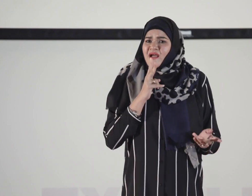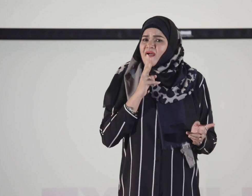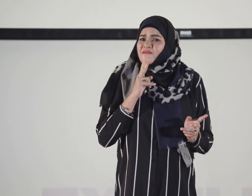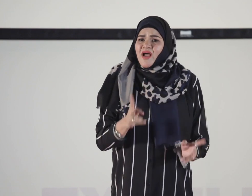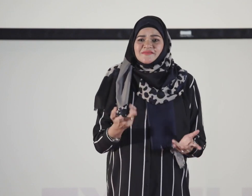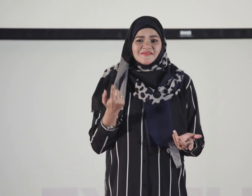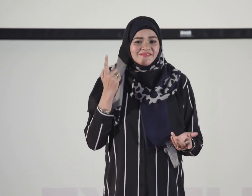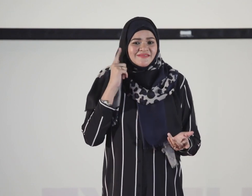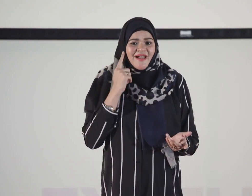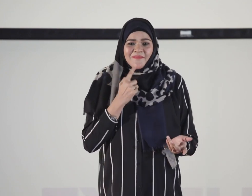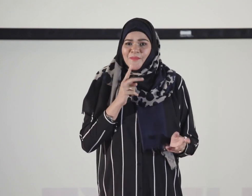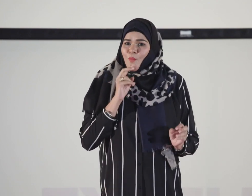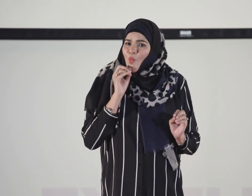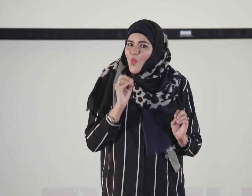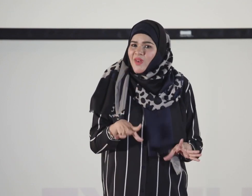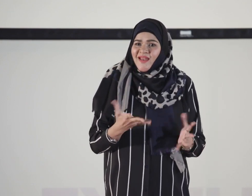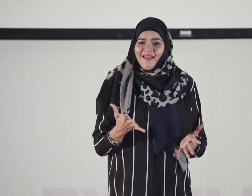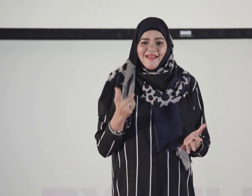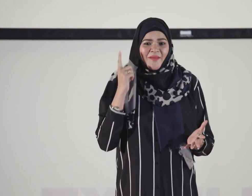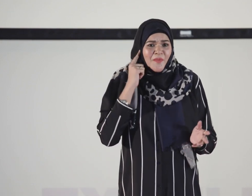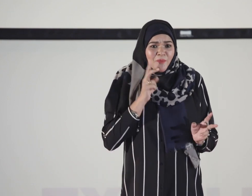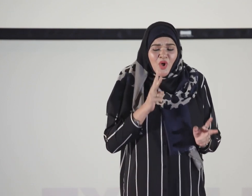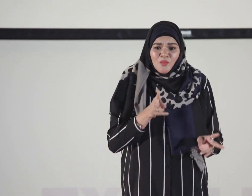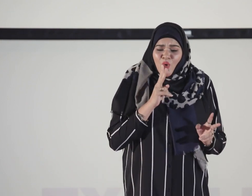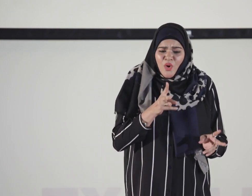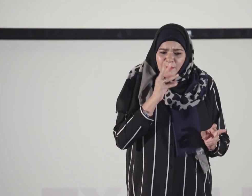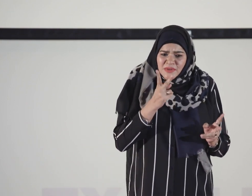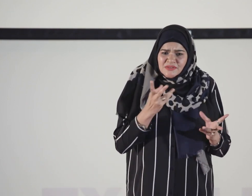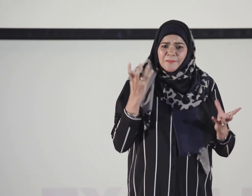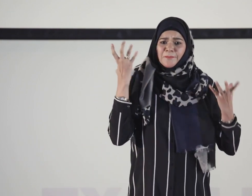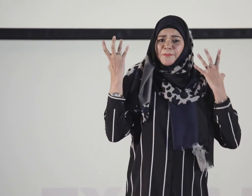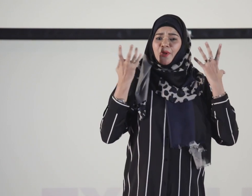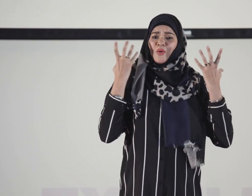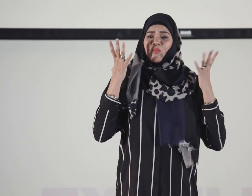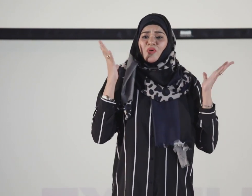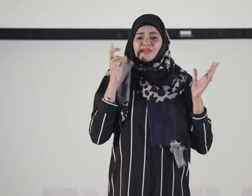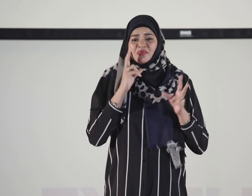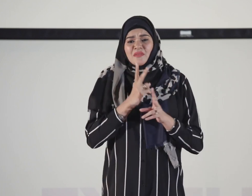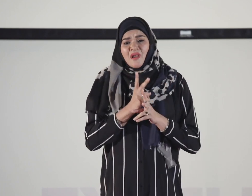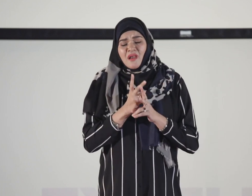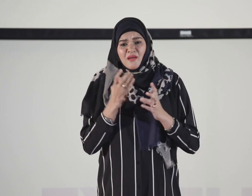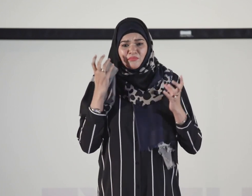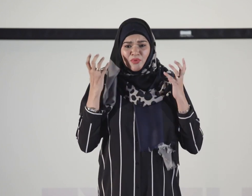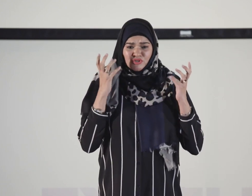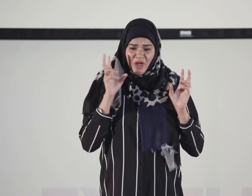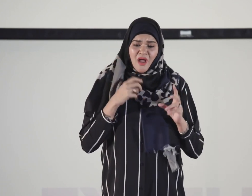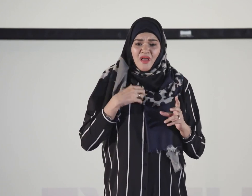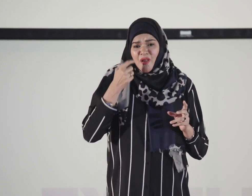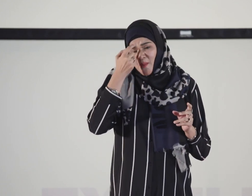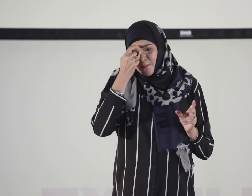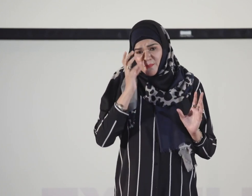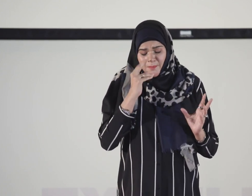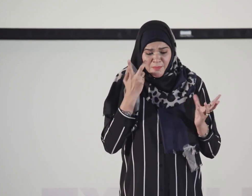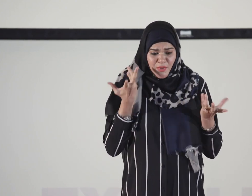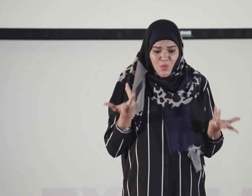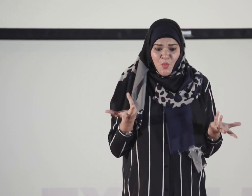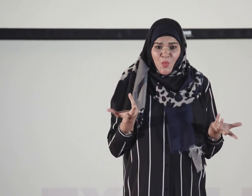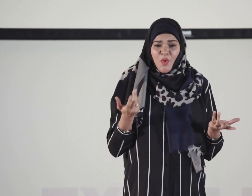girl, but by the time she realized that I could not respond to her voice or any other voice, she